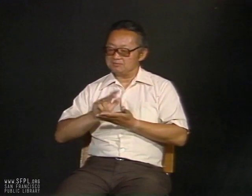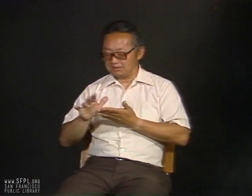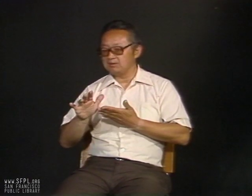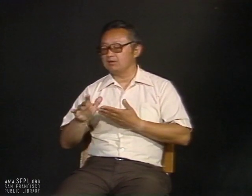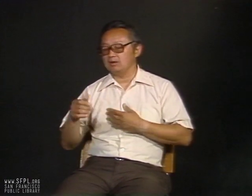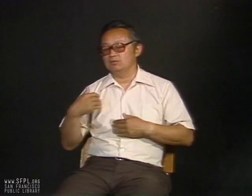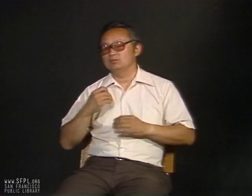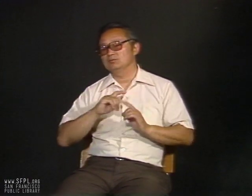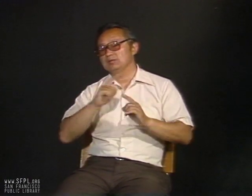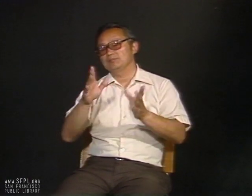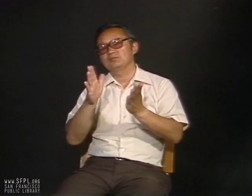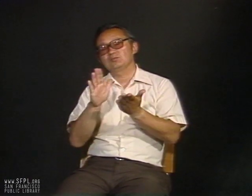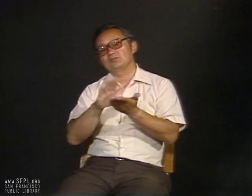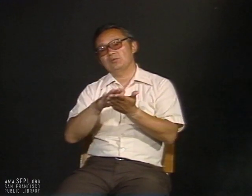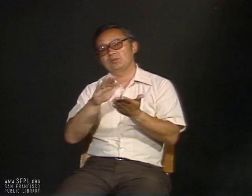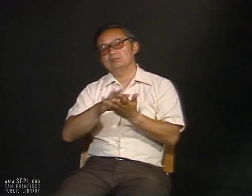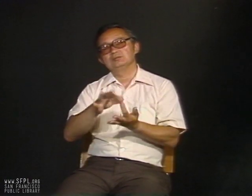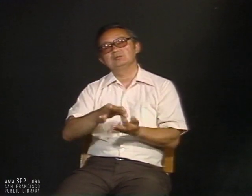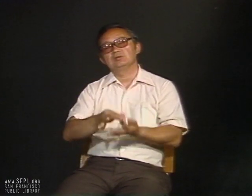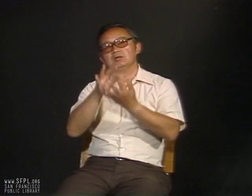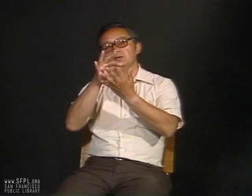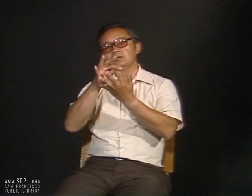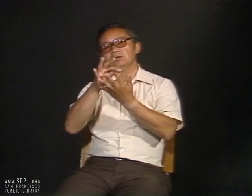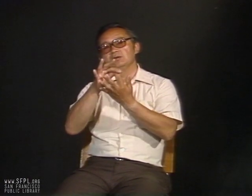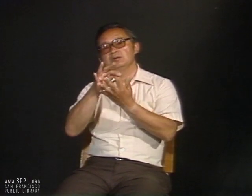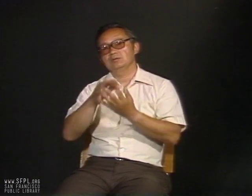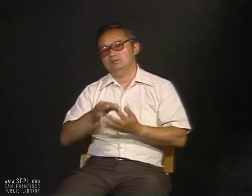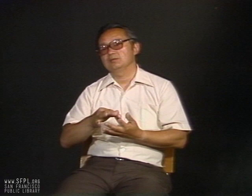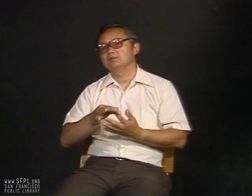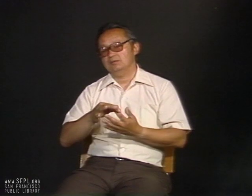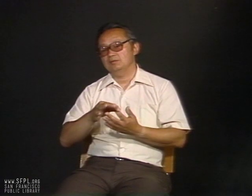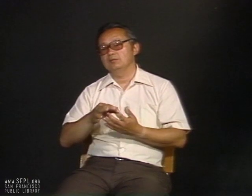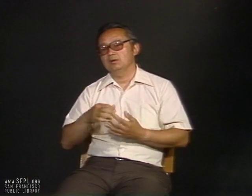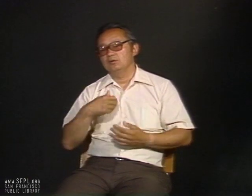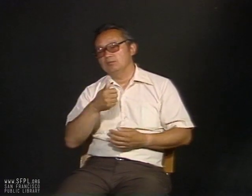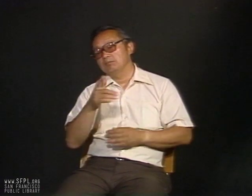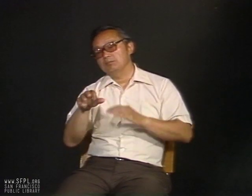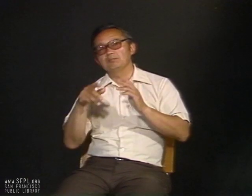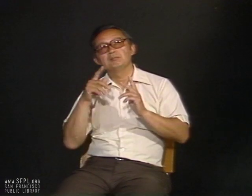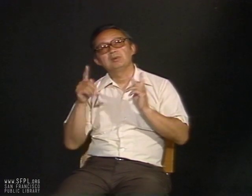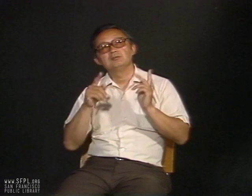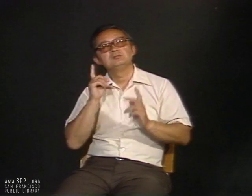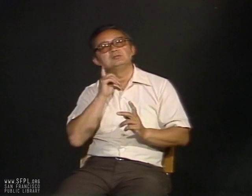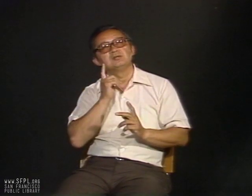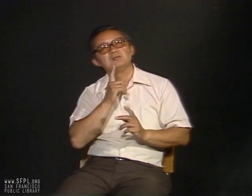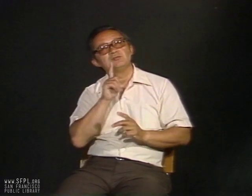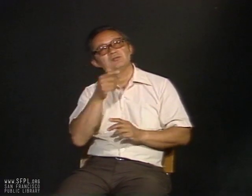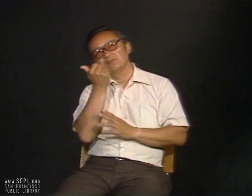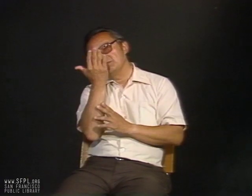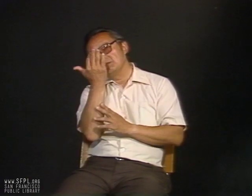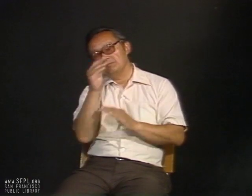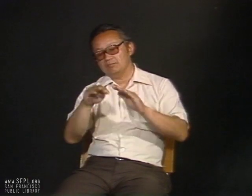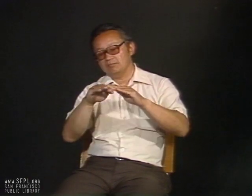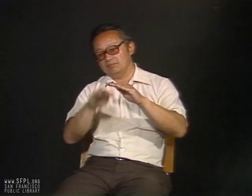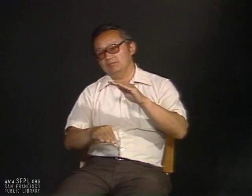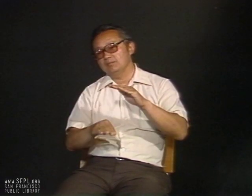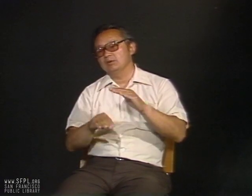In the following weeks, I started school. At this camp, there was a special class with about 15